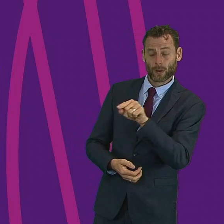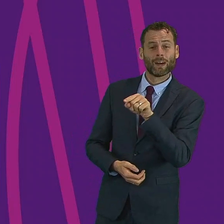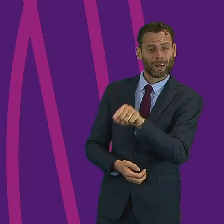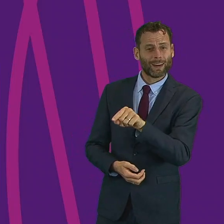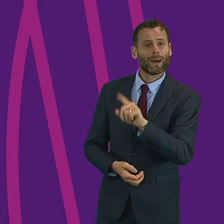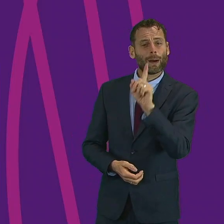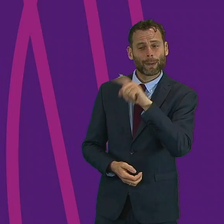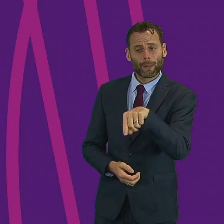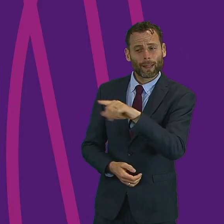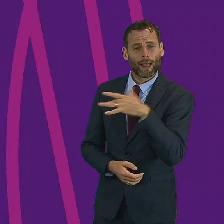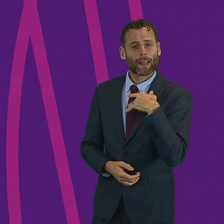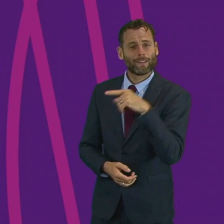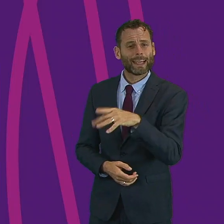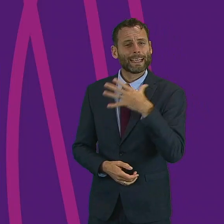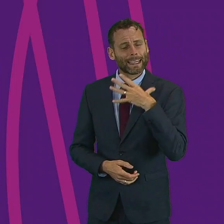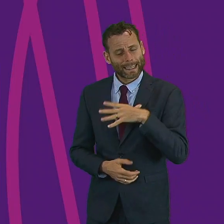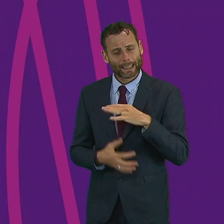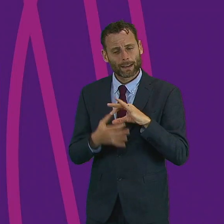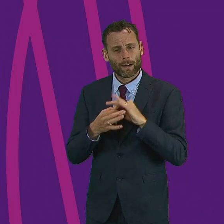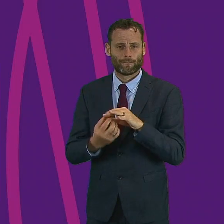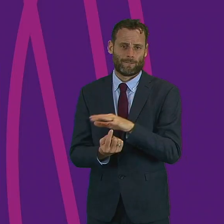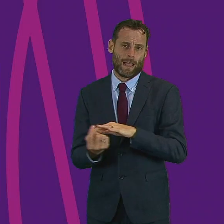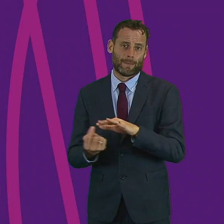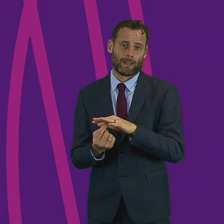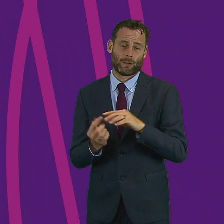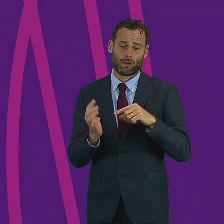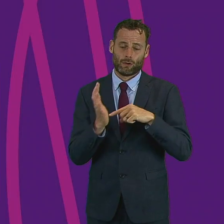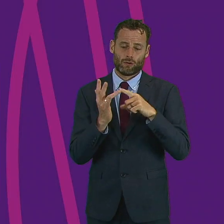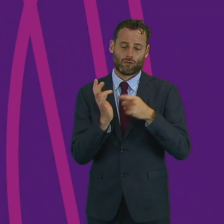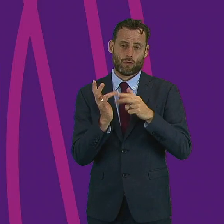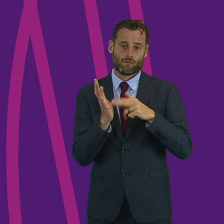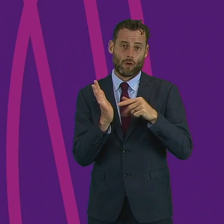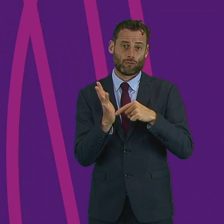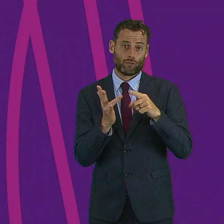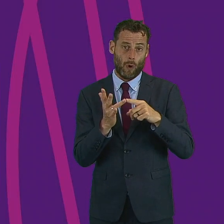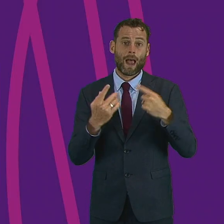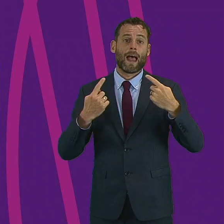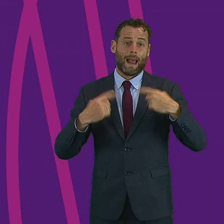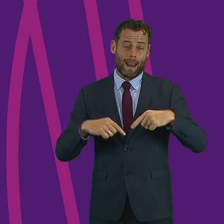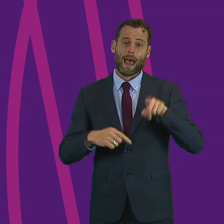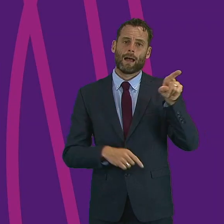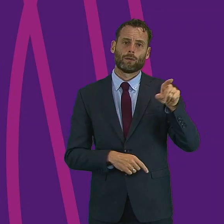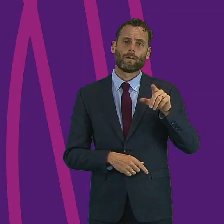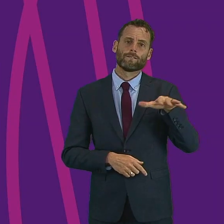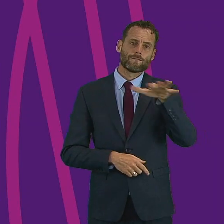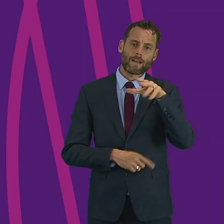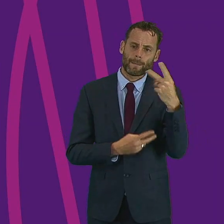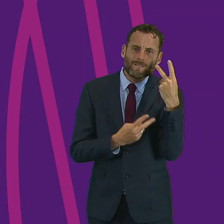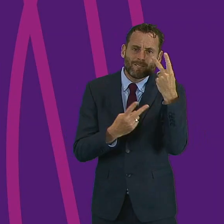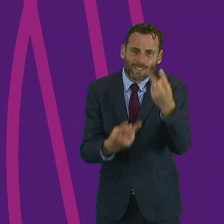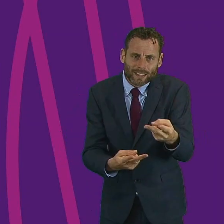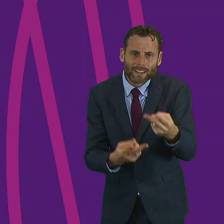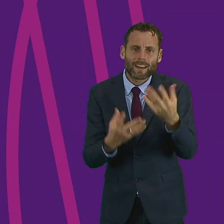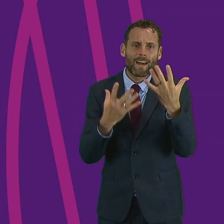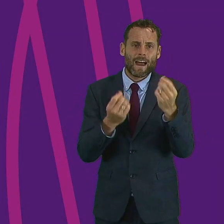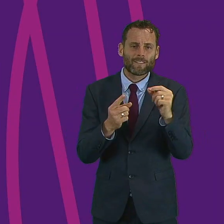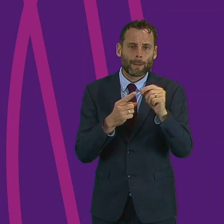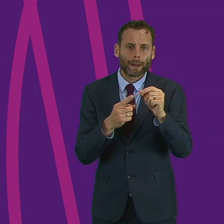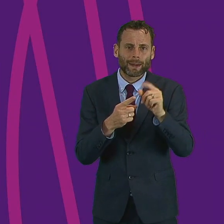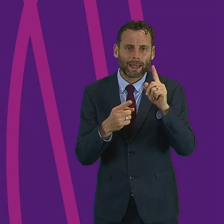we consider both the need for the kind of restrictions that are in place, but also what exemptions are and are